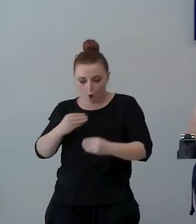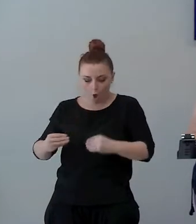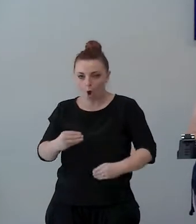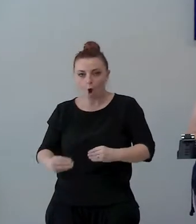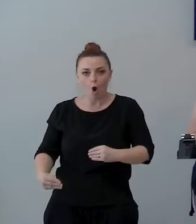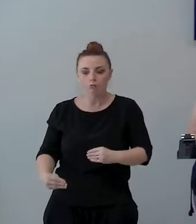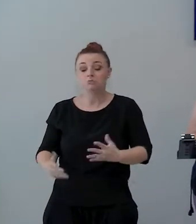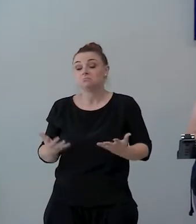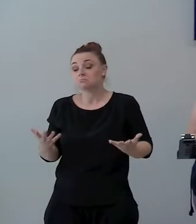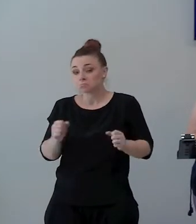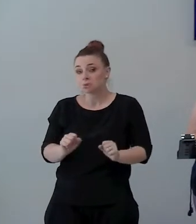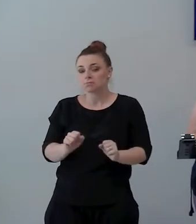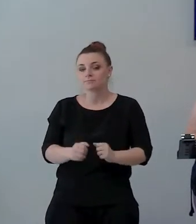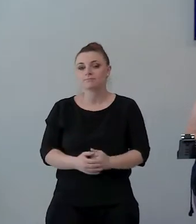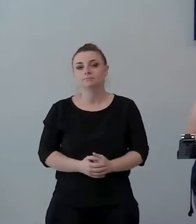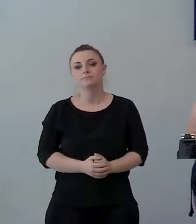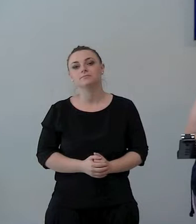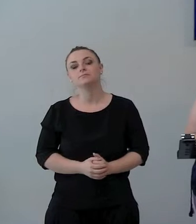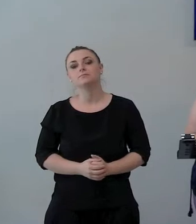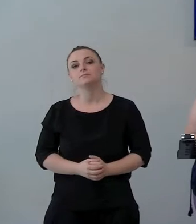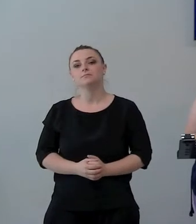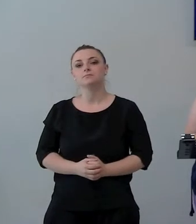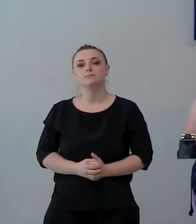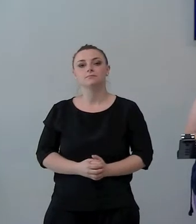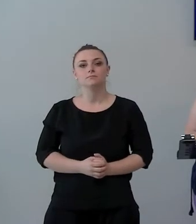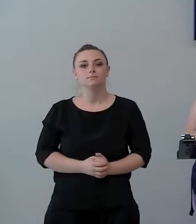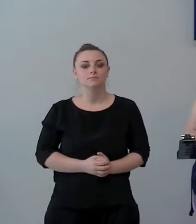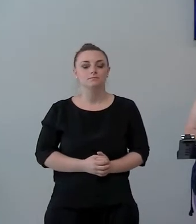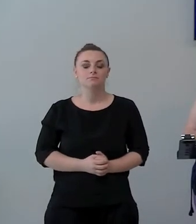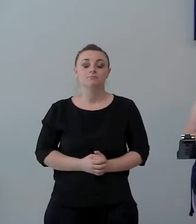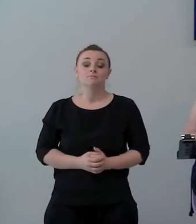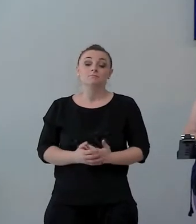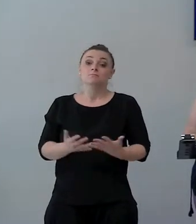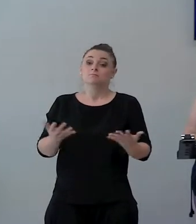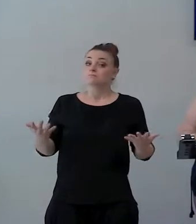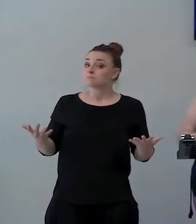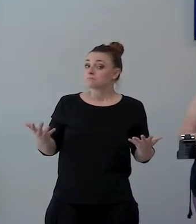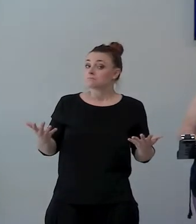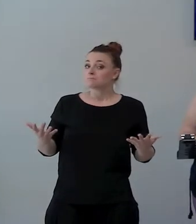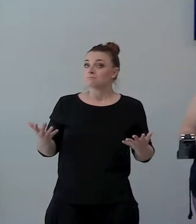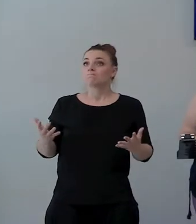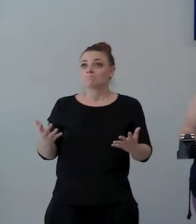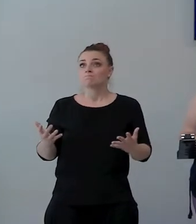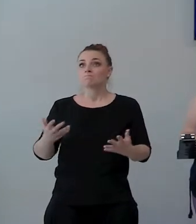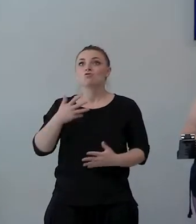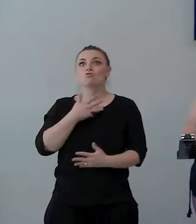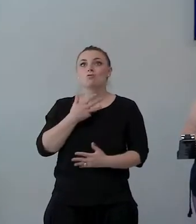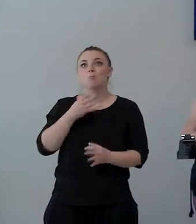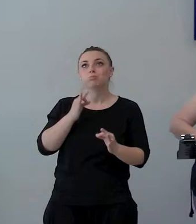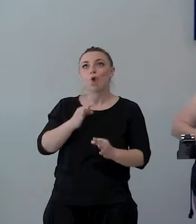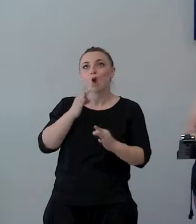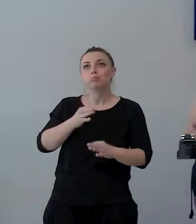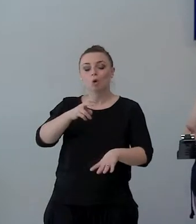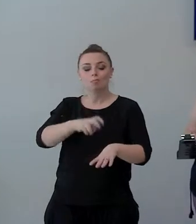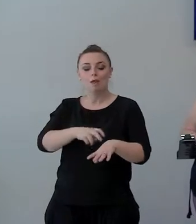it's a physical hurting that's keeping you awake. O la malattia stessa che si chiama insonnia, la quale uno non